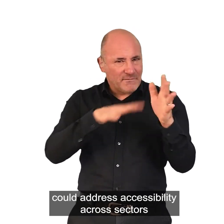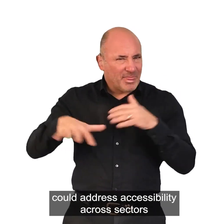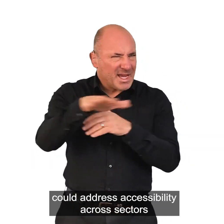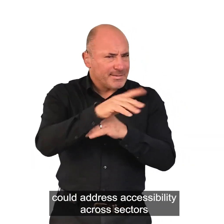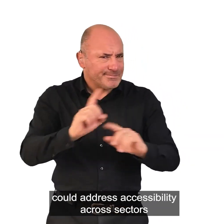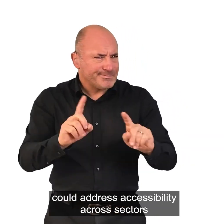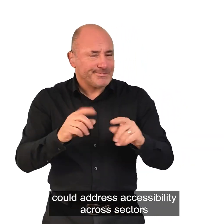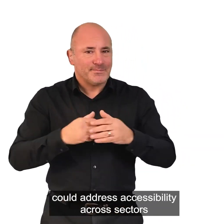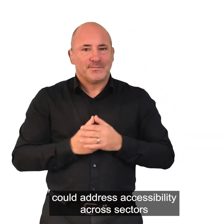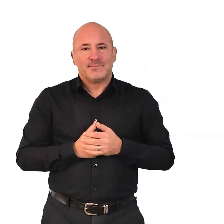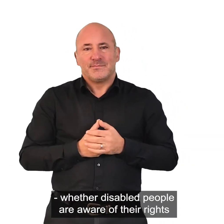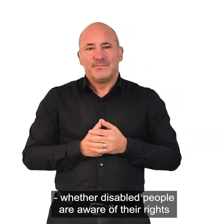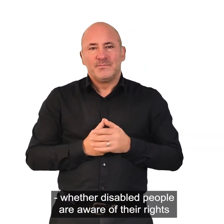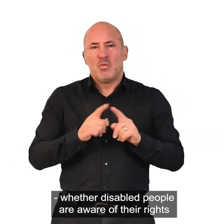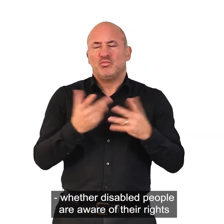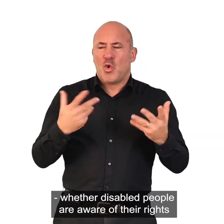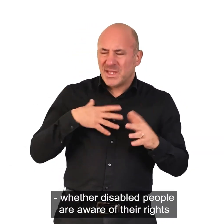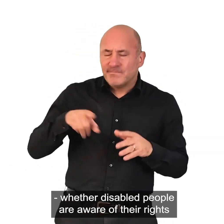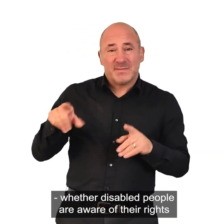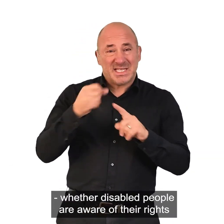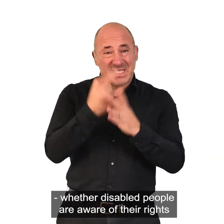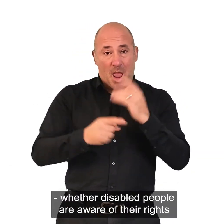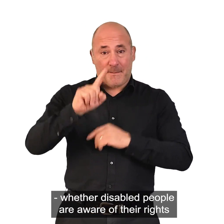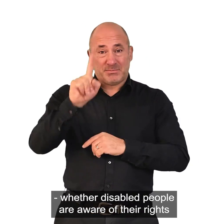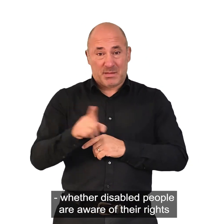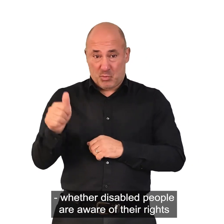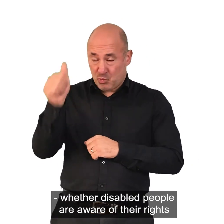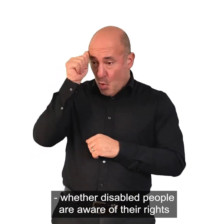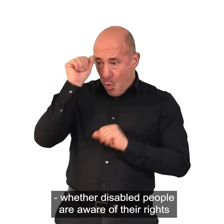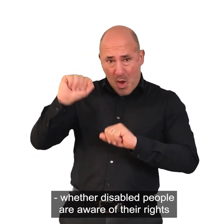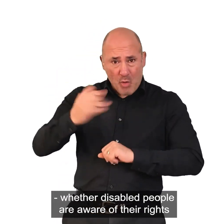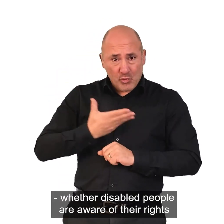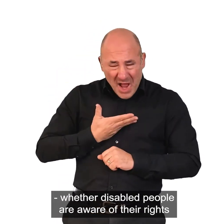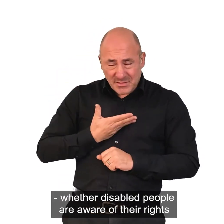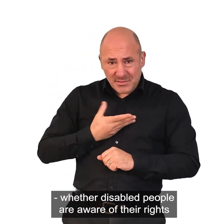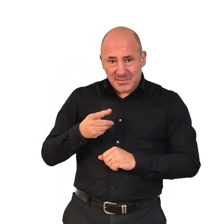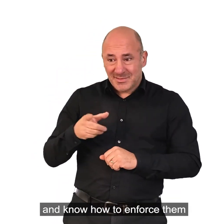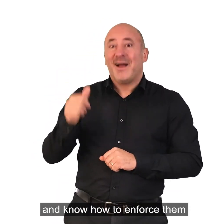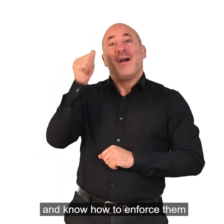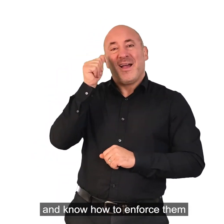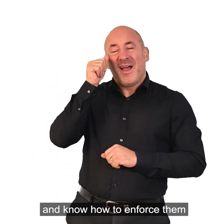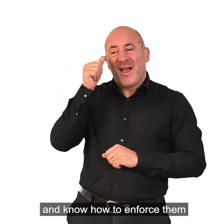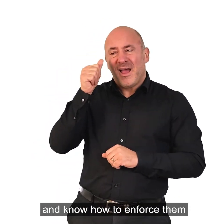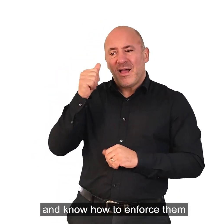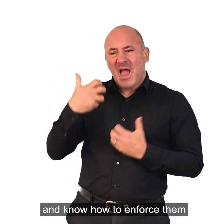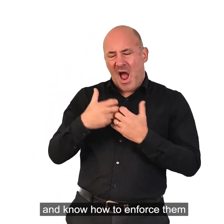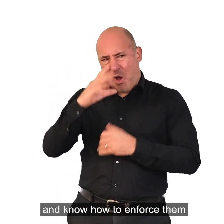sectors, whether disabled people are aware of their rights and know how to enforce them.